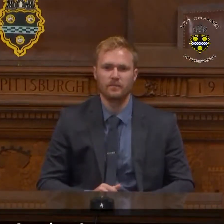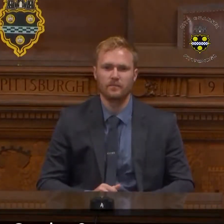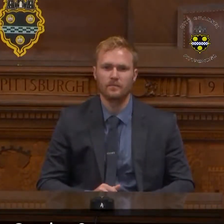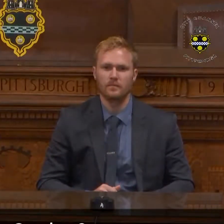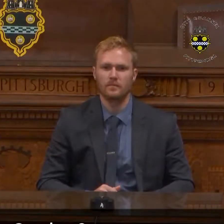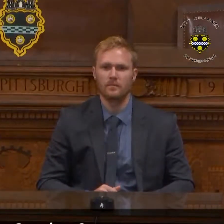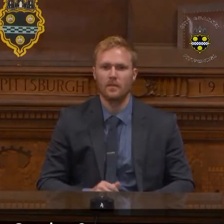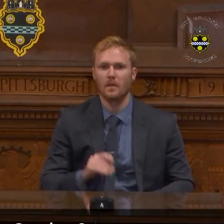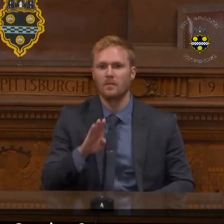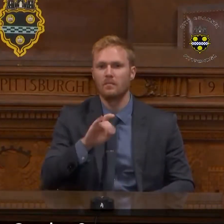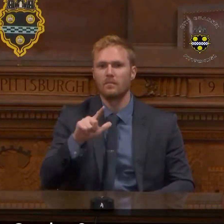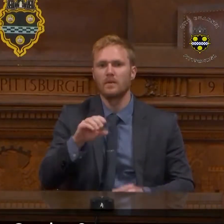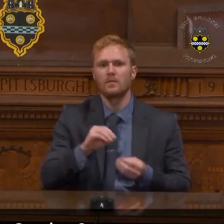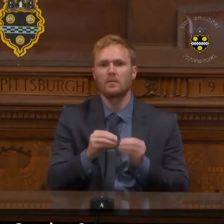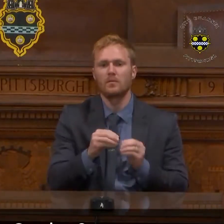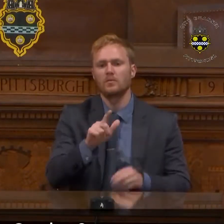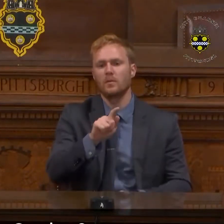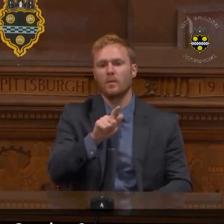Bill Number